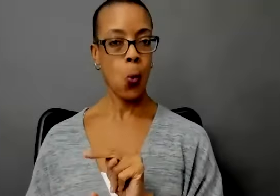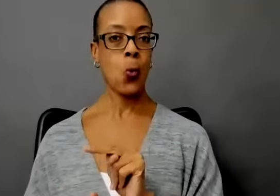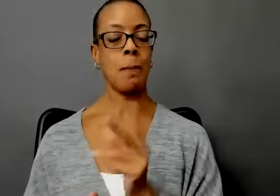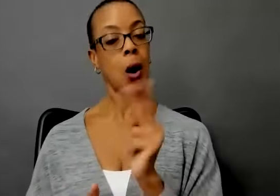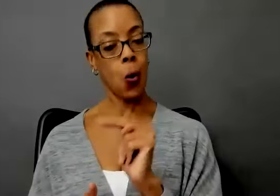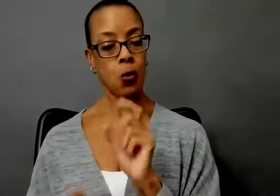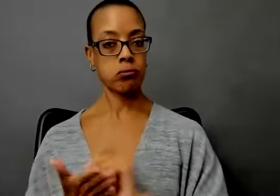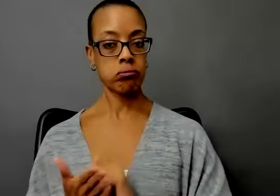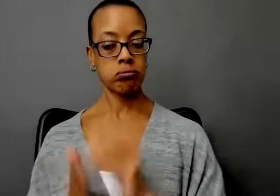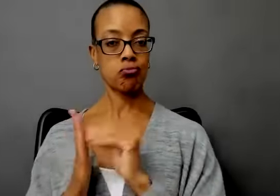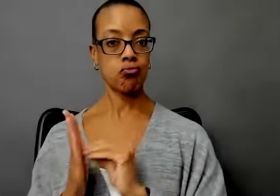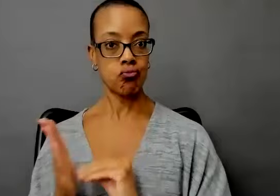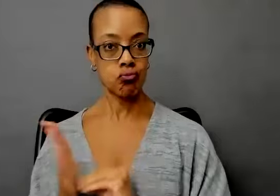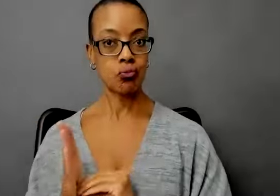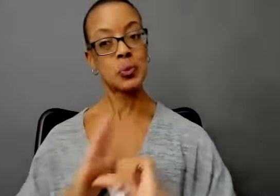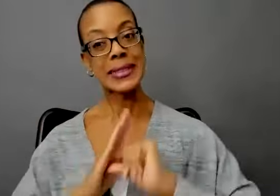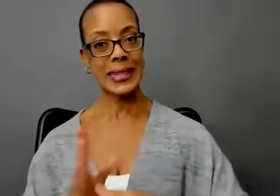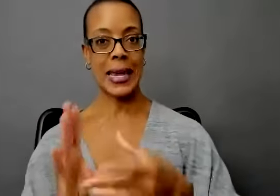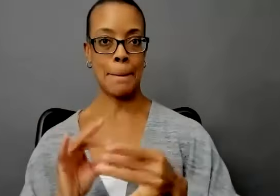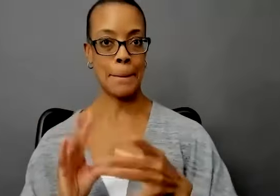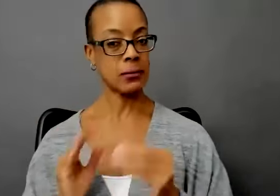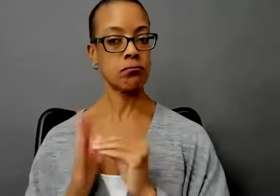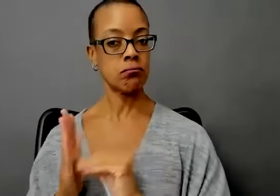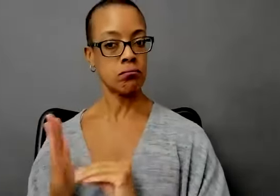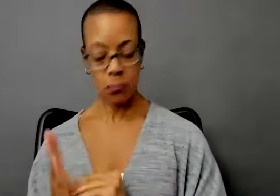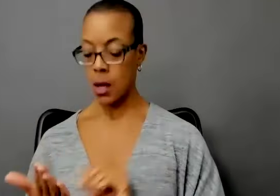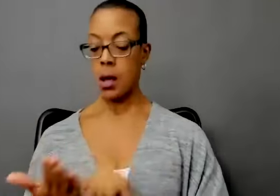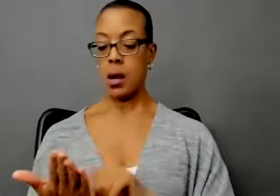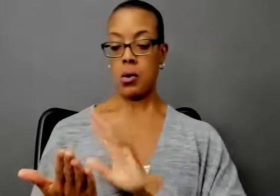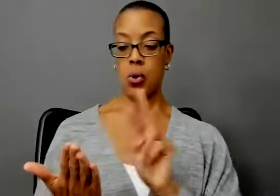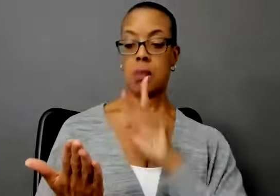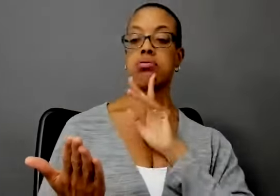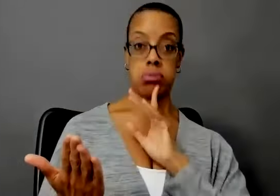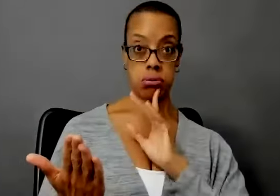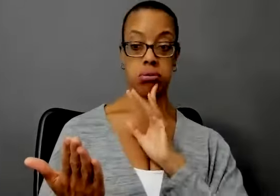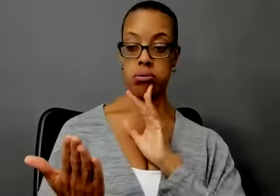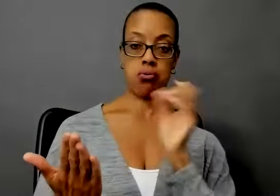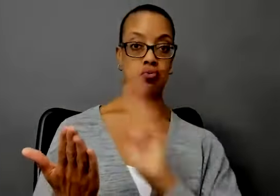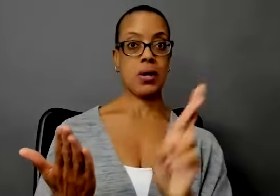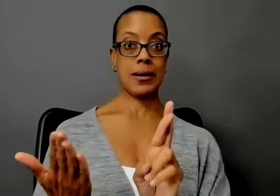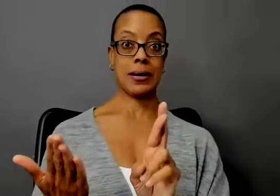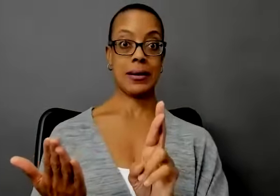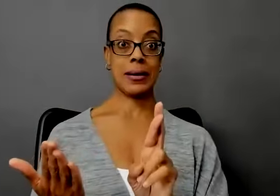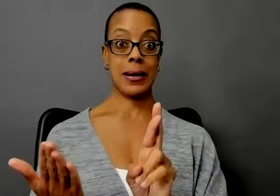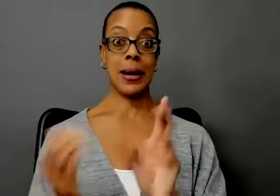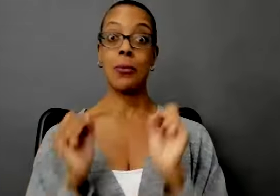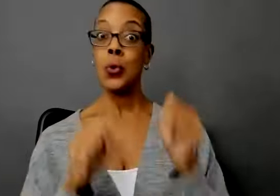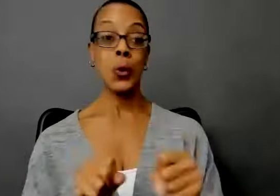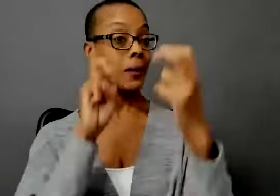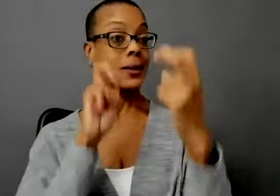outlined like what the key messages were that I wanted to register with the media, because you can talk to a journalist for an hour, but they're only